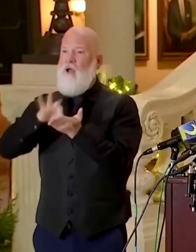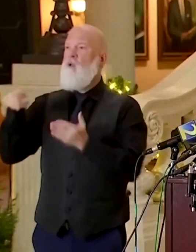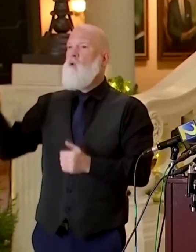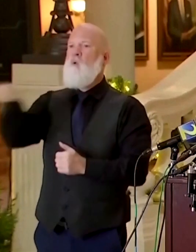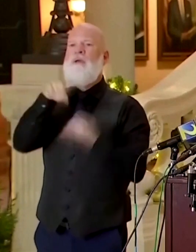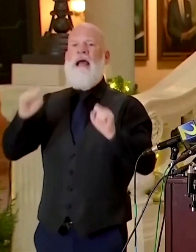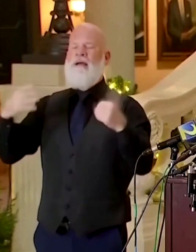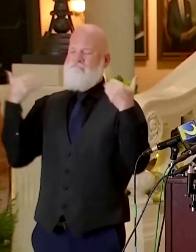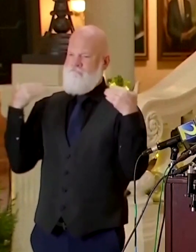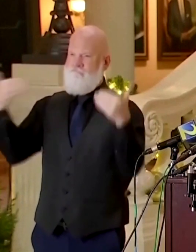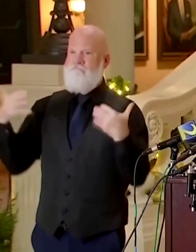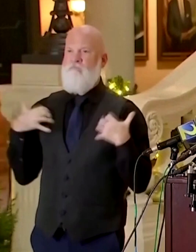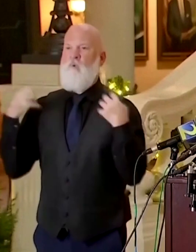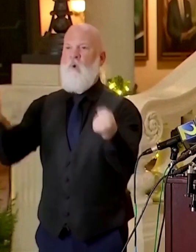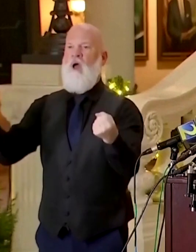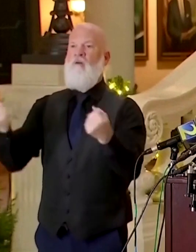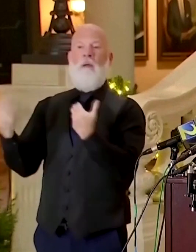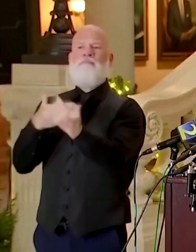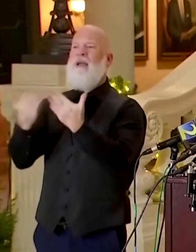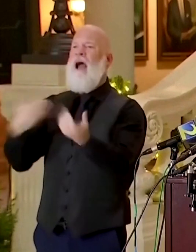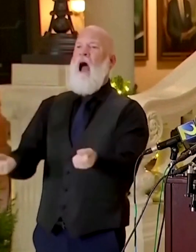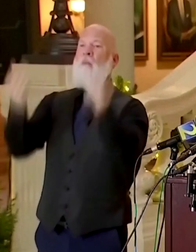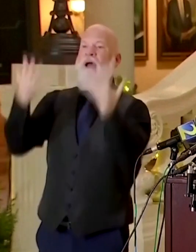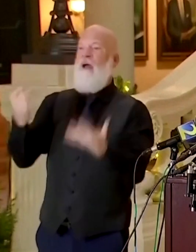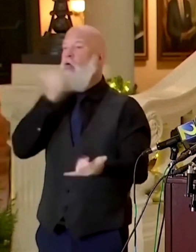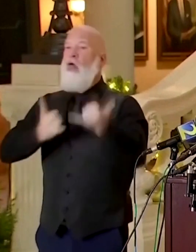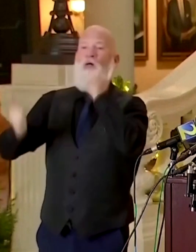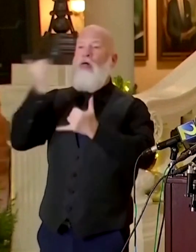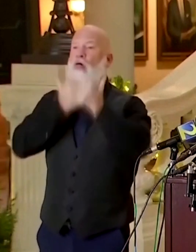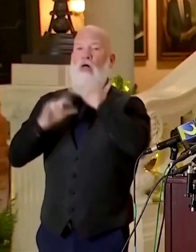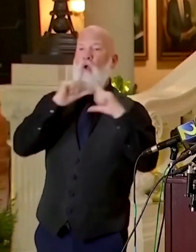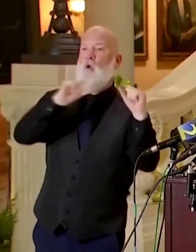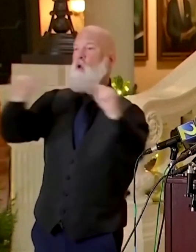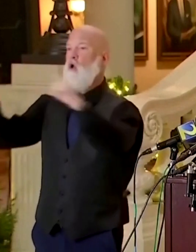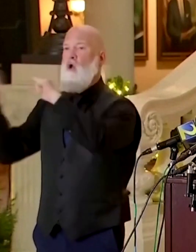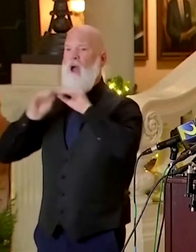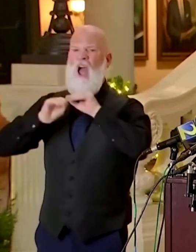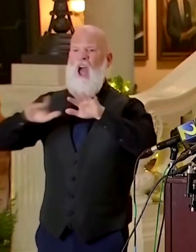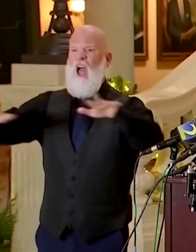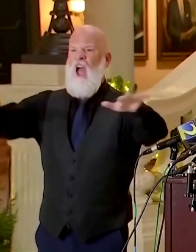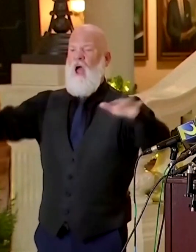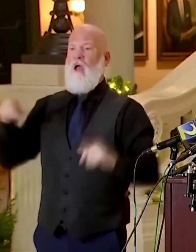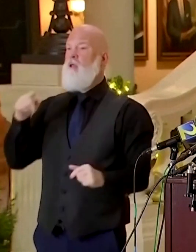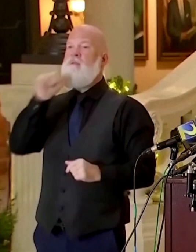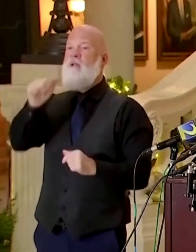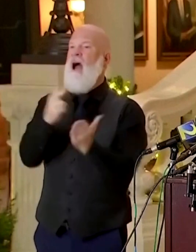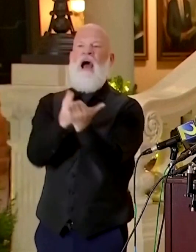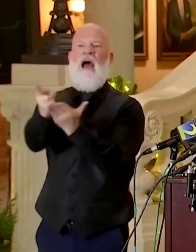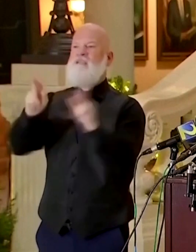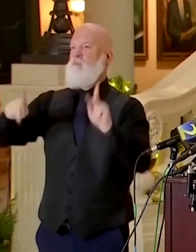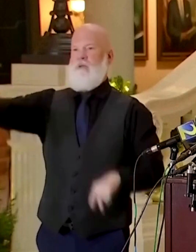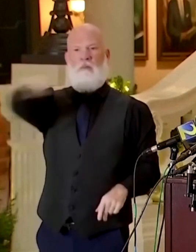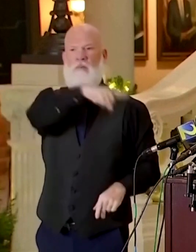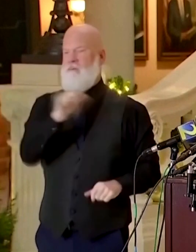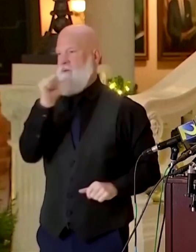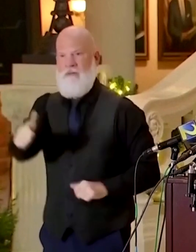the massive amounts of misinformation that is being spread by dishonest actors. There are those who are